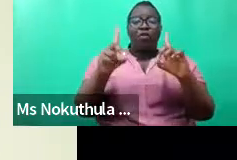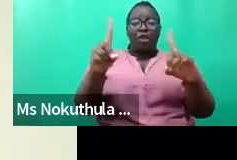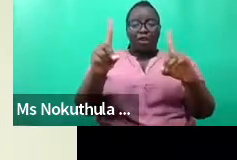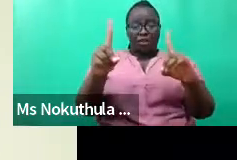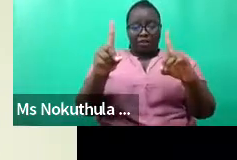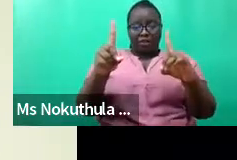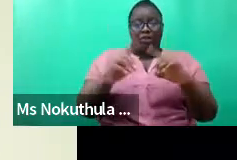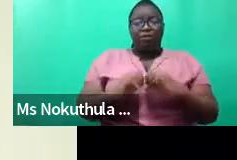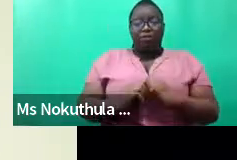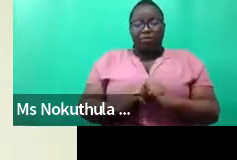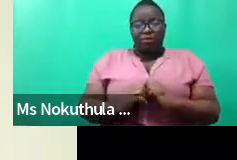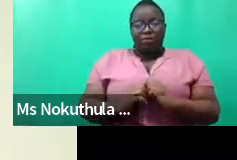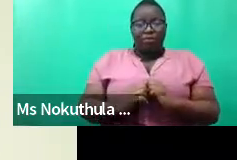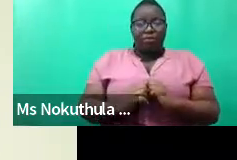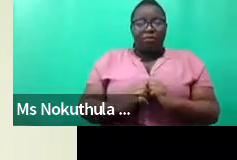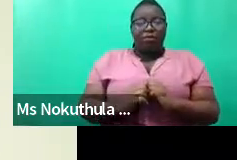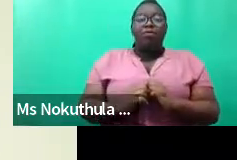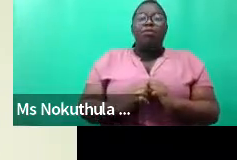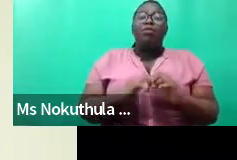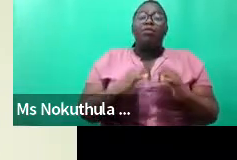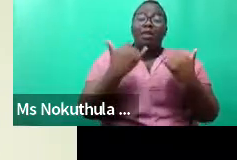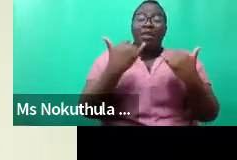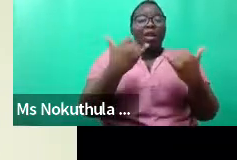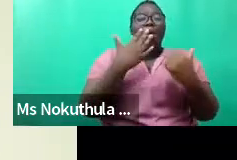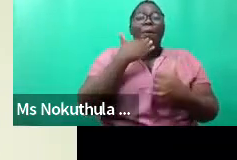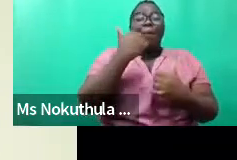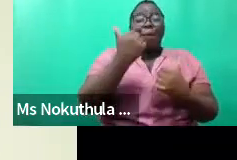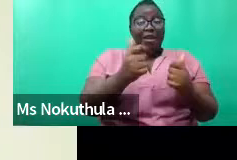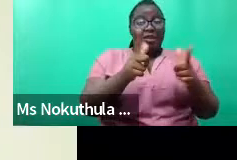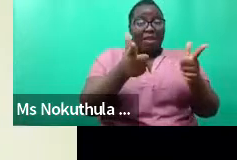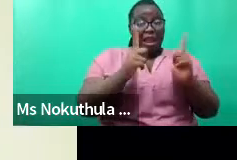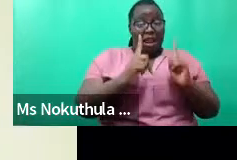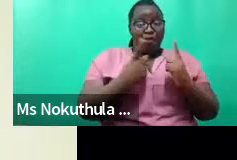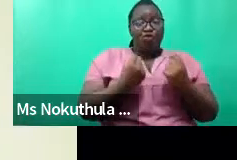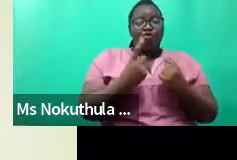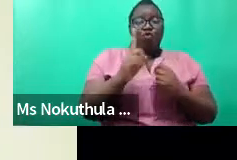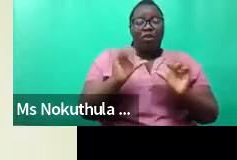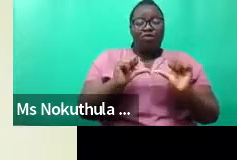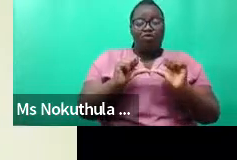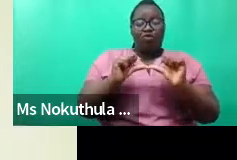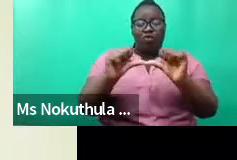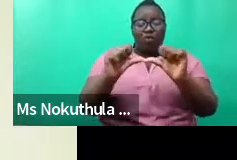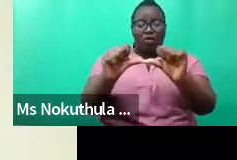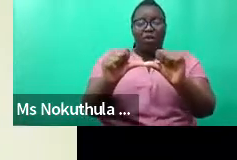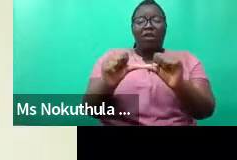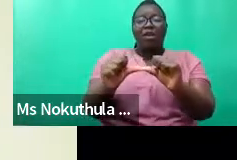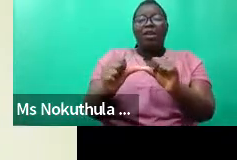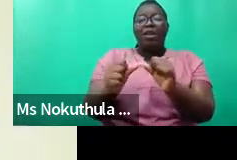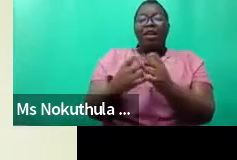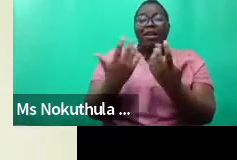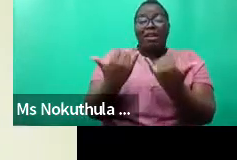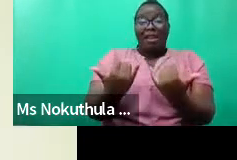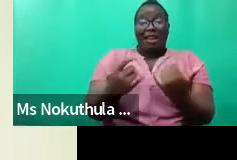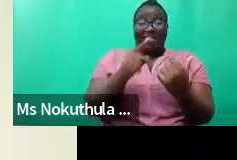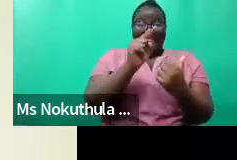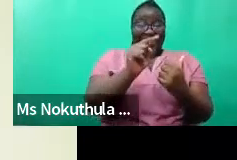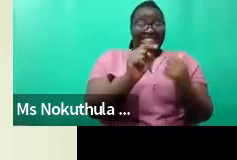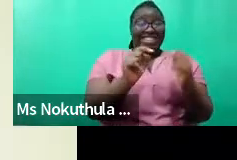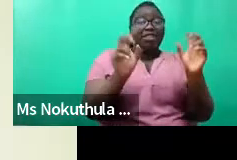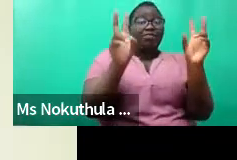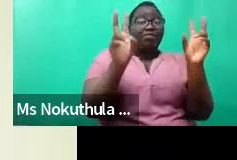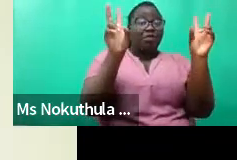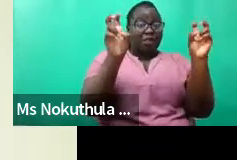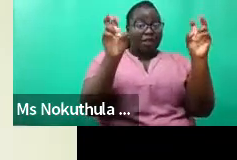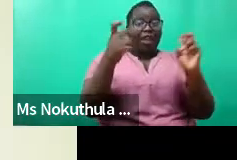Without much ado, permit me to continue. That is the title of our